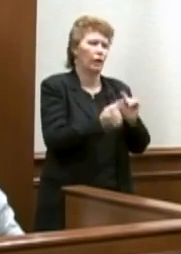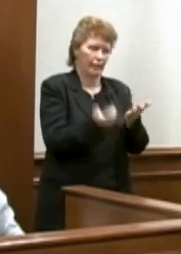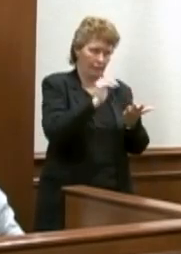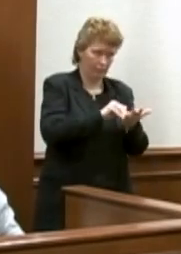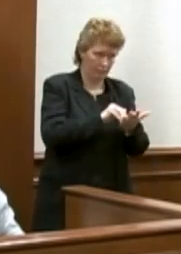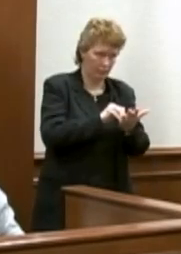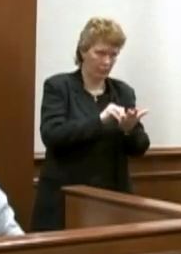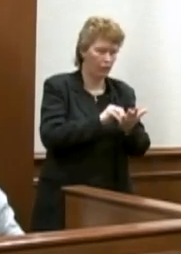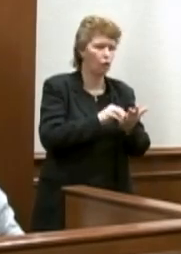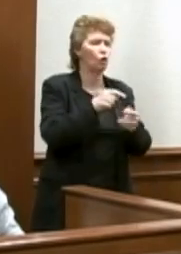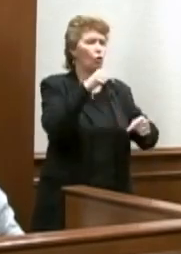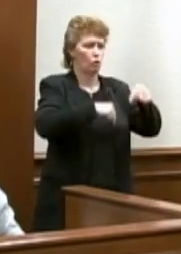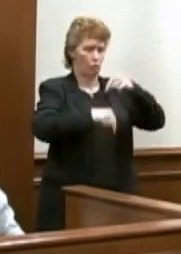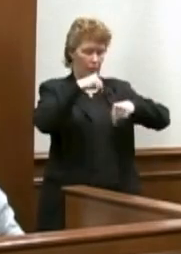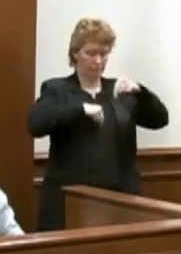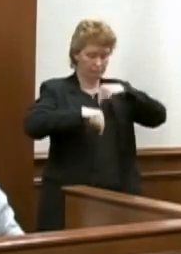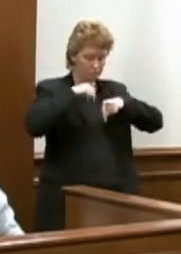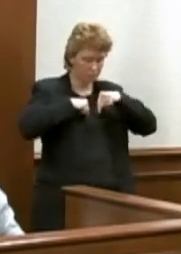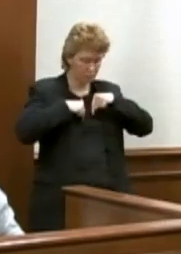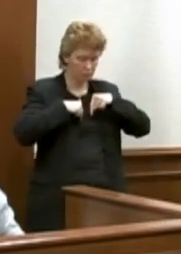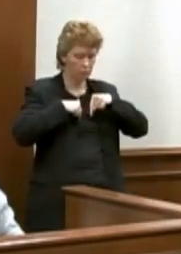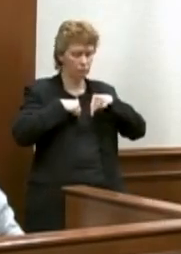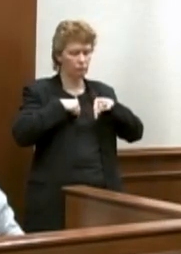time you saw